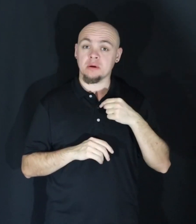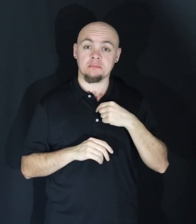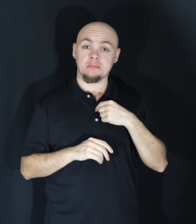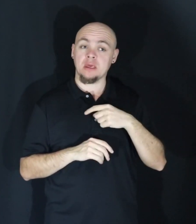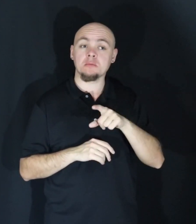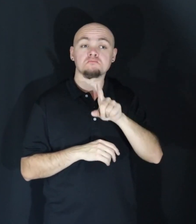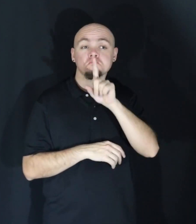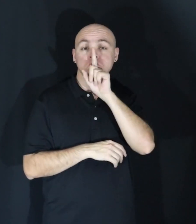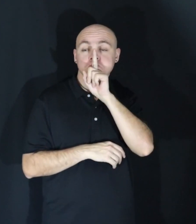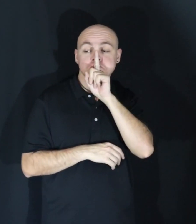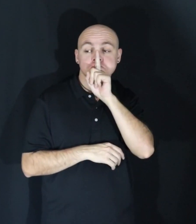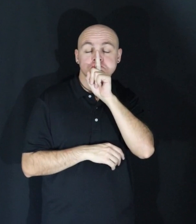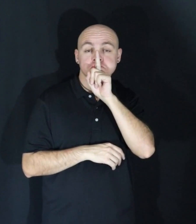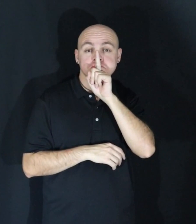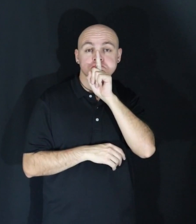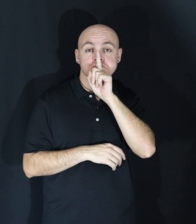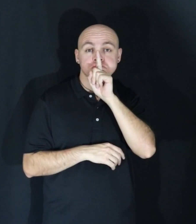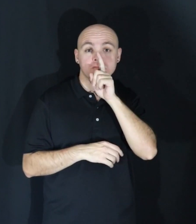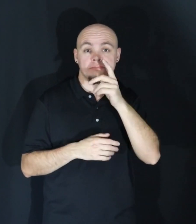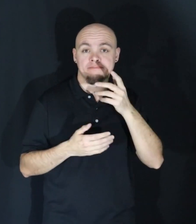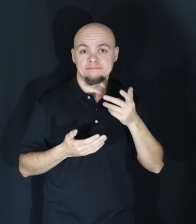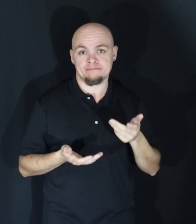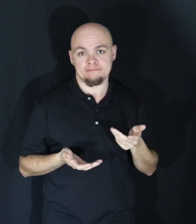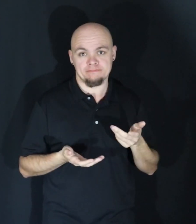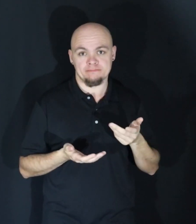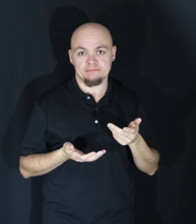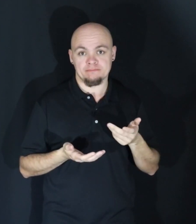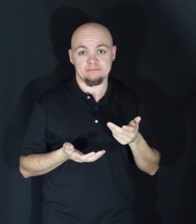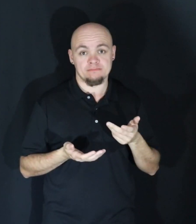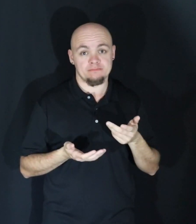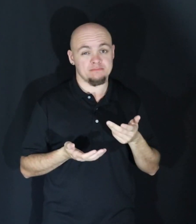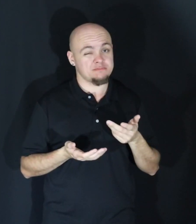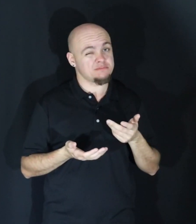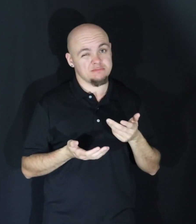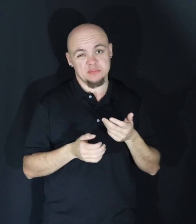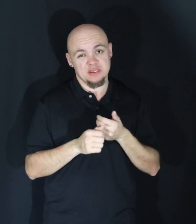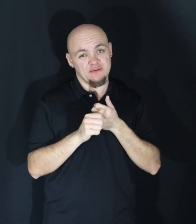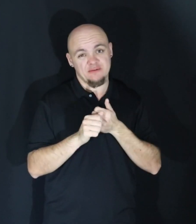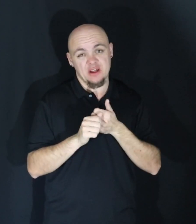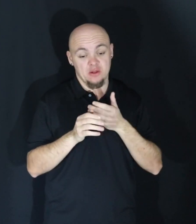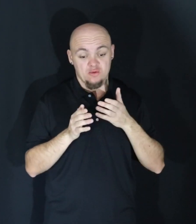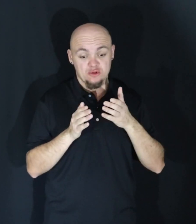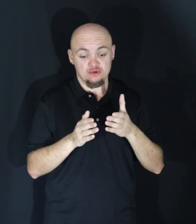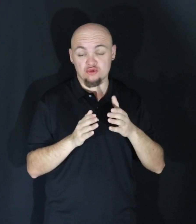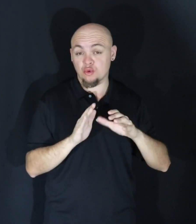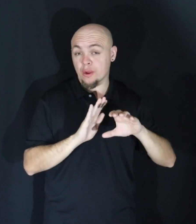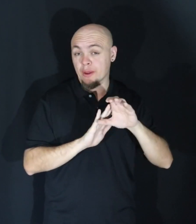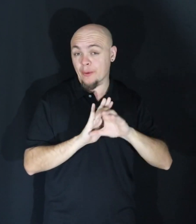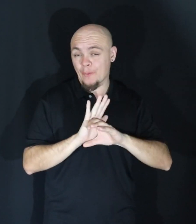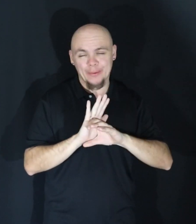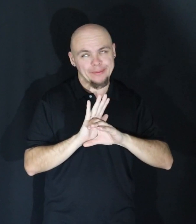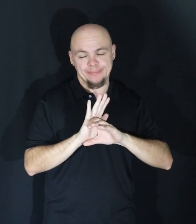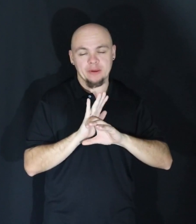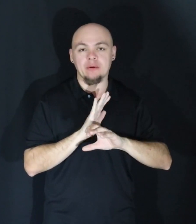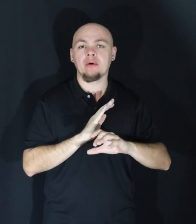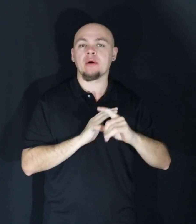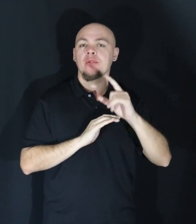in had nothing to do with the ignorance of street code, but was rather due to the fact that he thought he was saving my